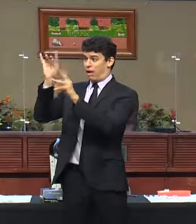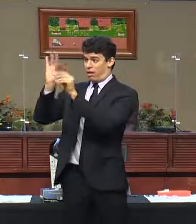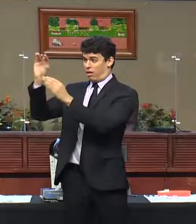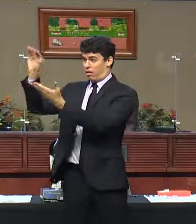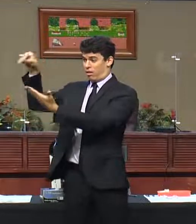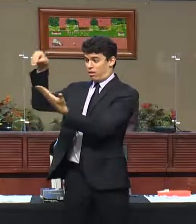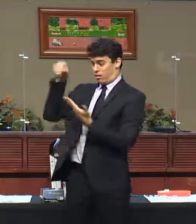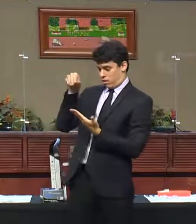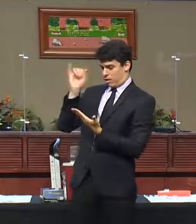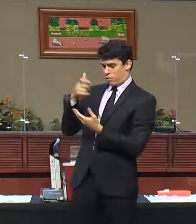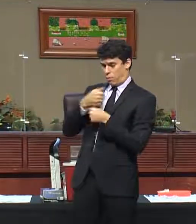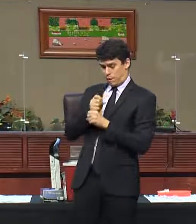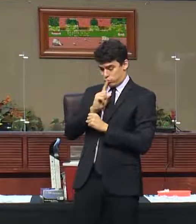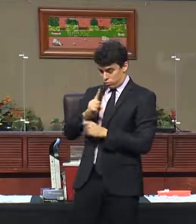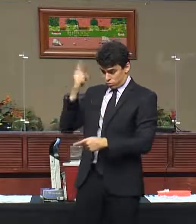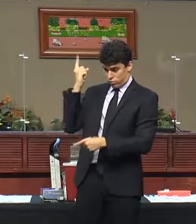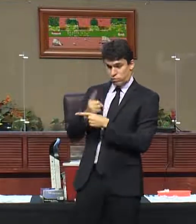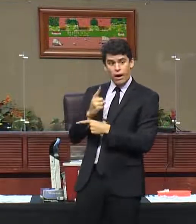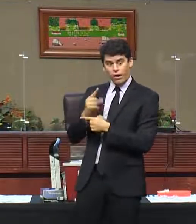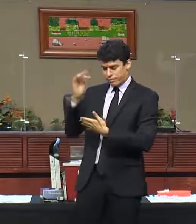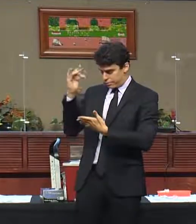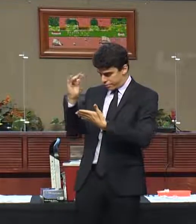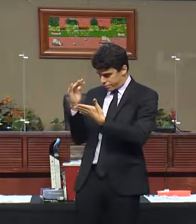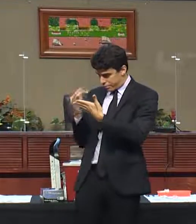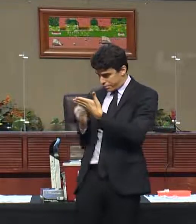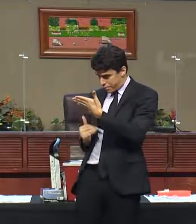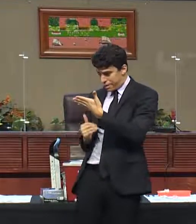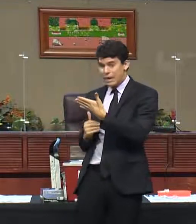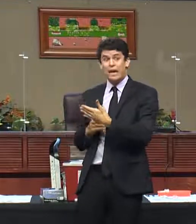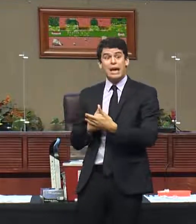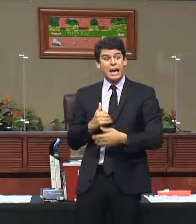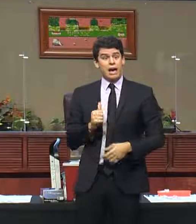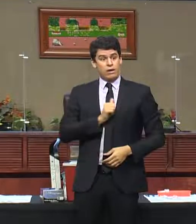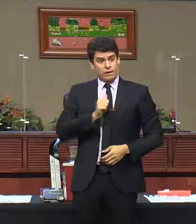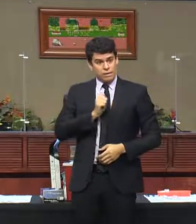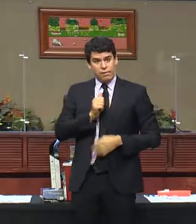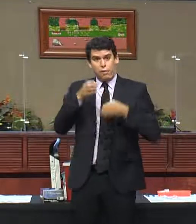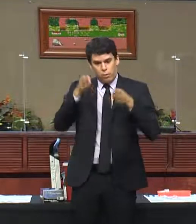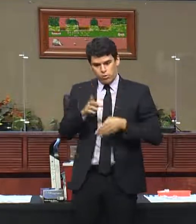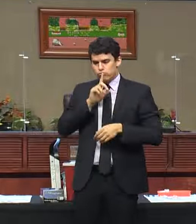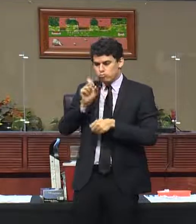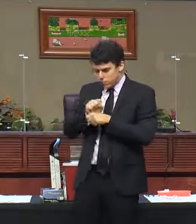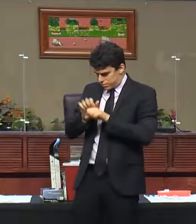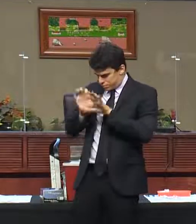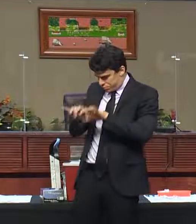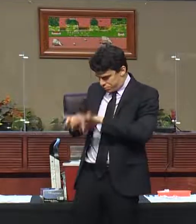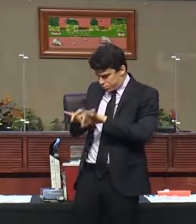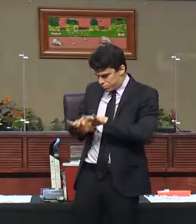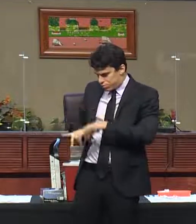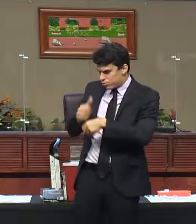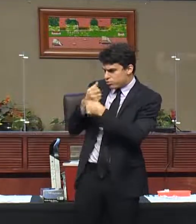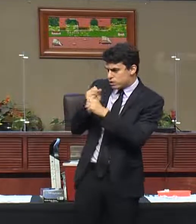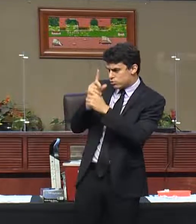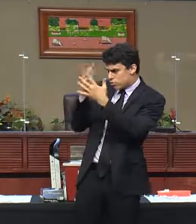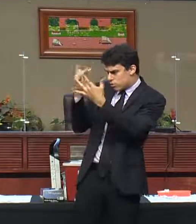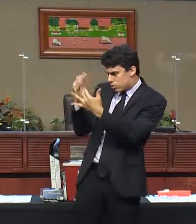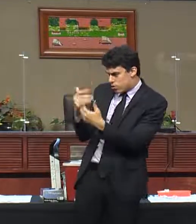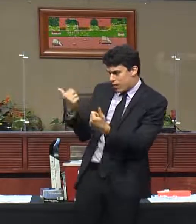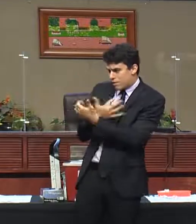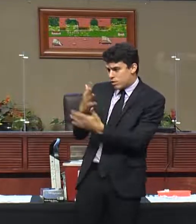number for a case, they enter that Spanish character into the system because the code reads